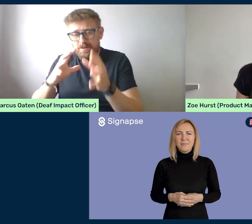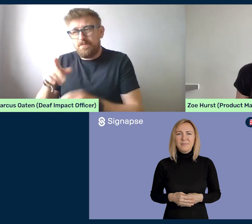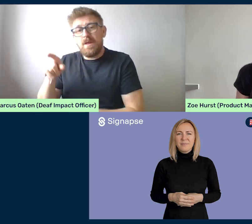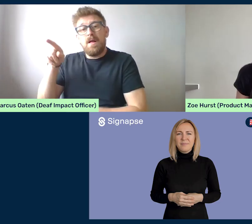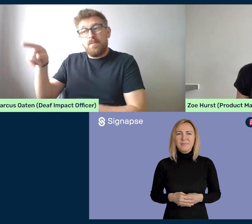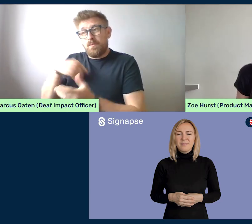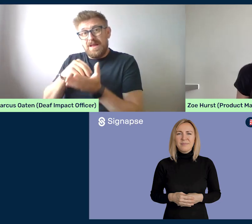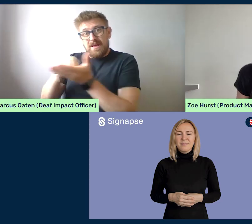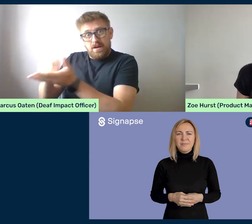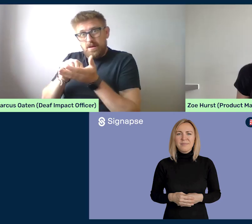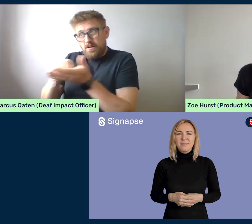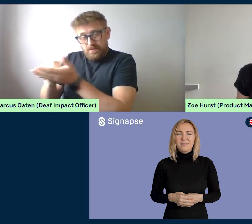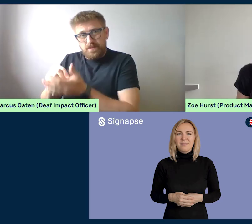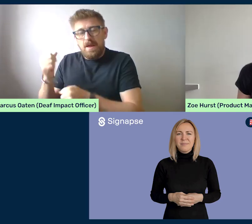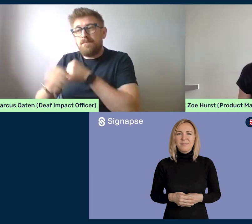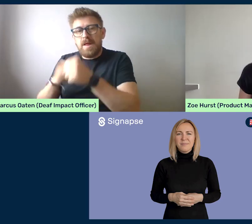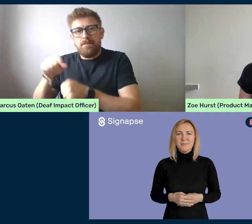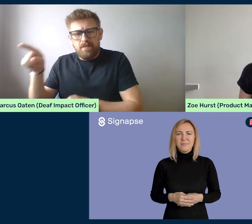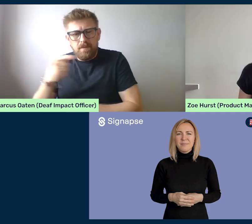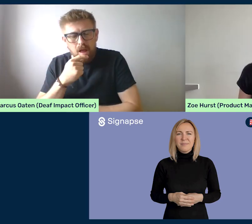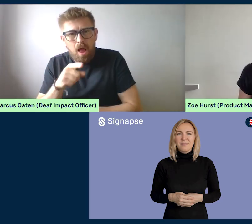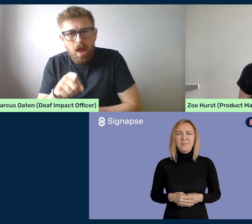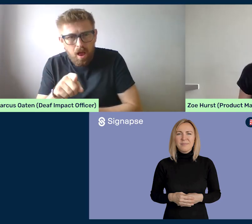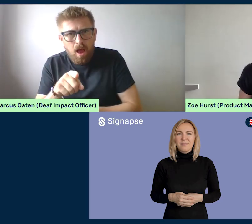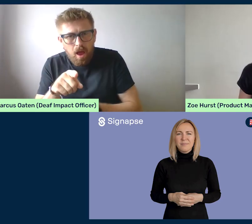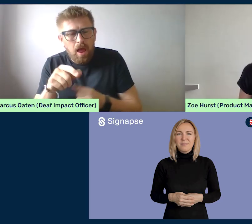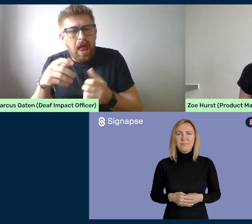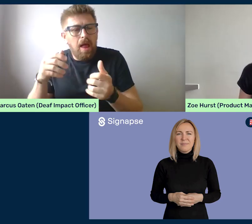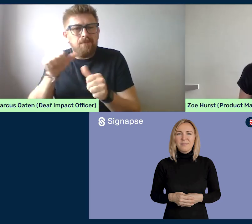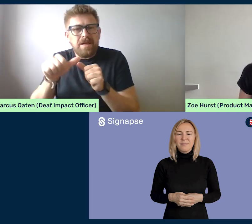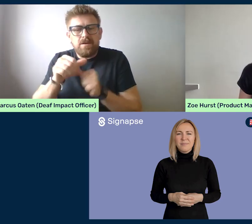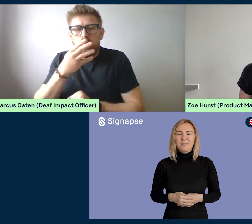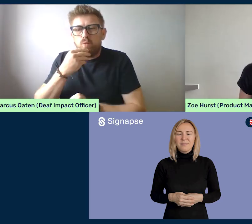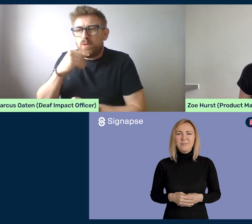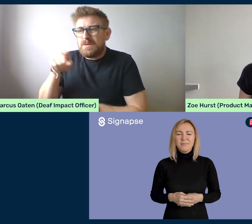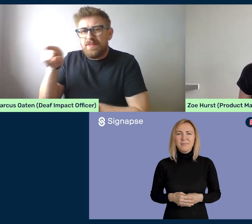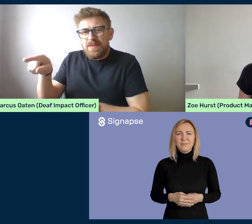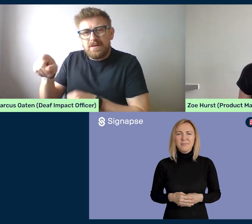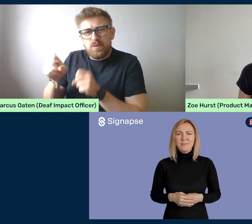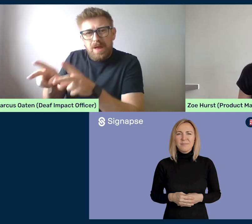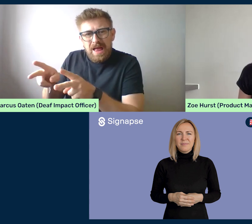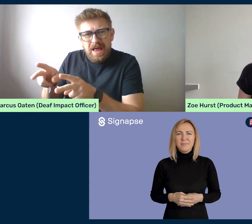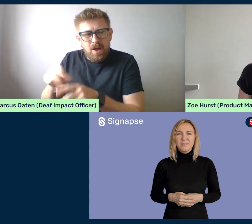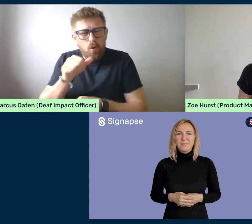And also our LLM, our AI model. And that way,